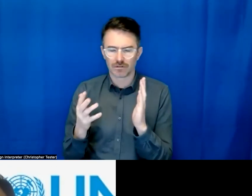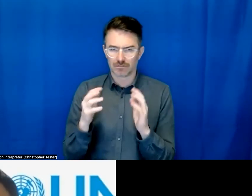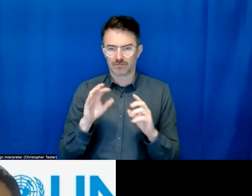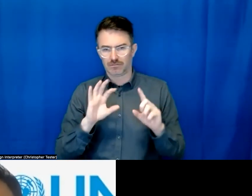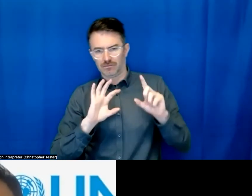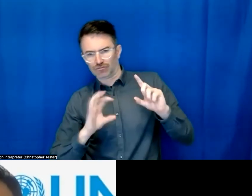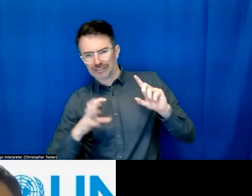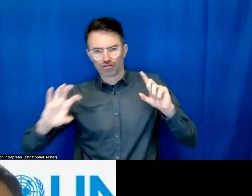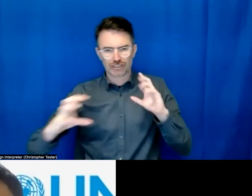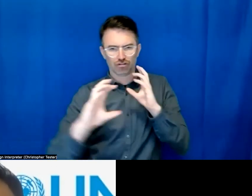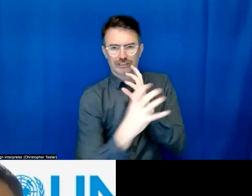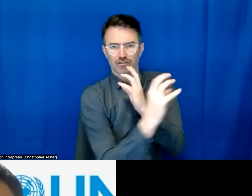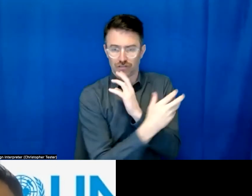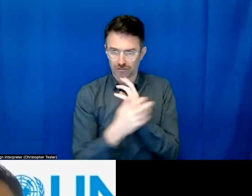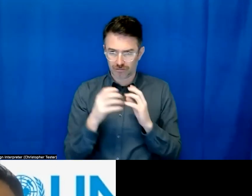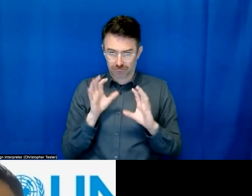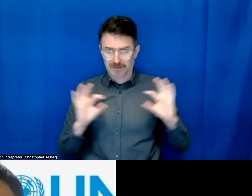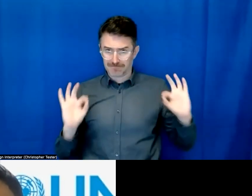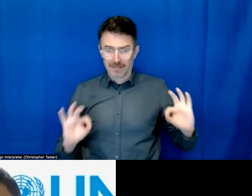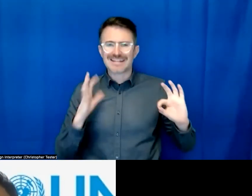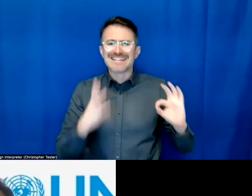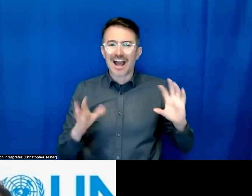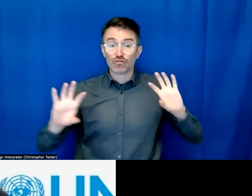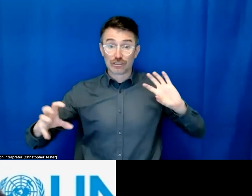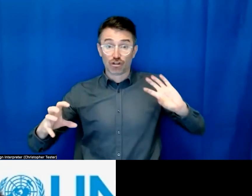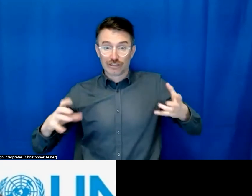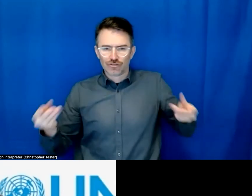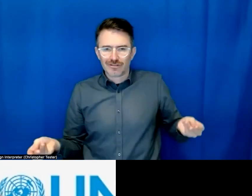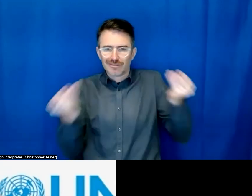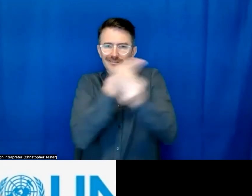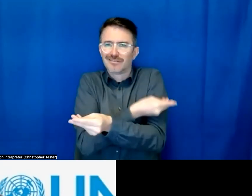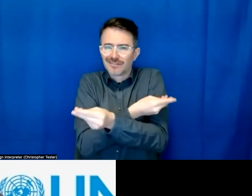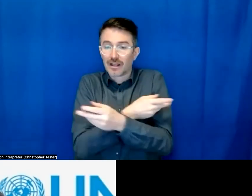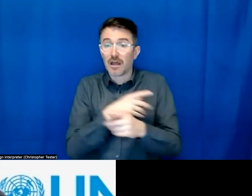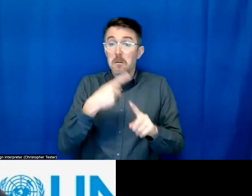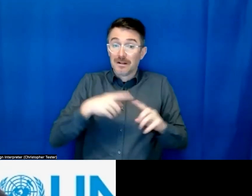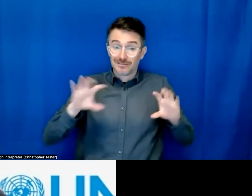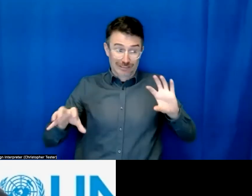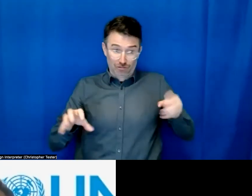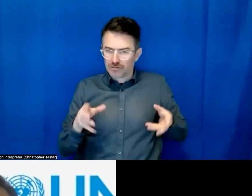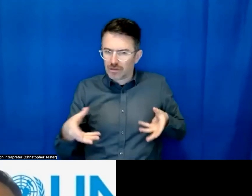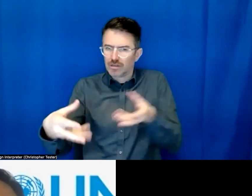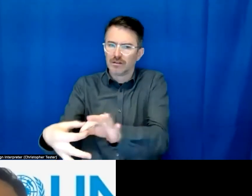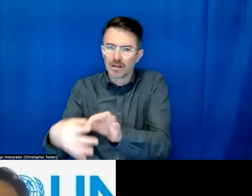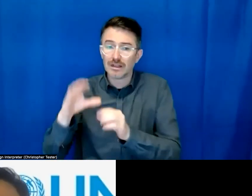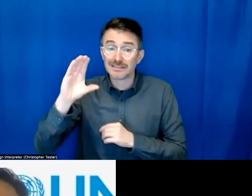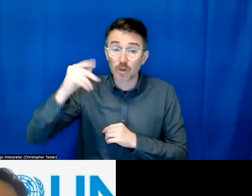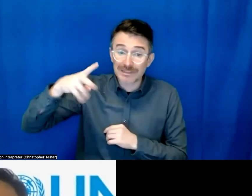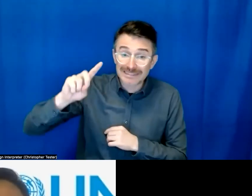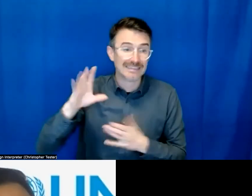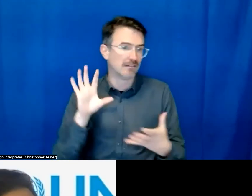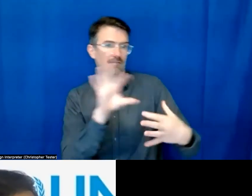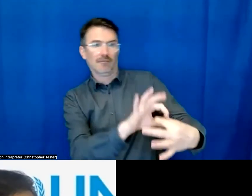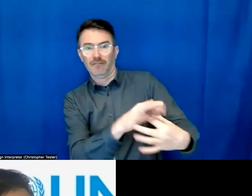and organizational persons with disabilities and women with disabilities, so that the climate finance, whether it is green